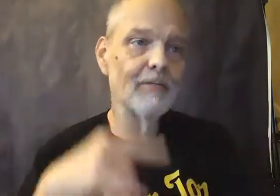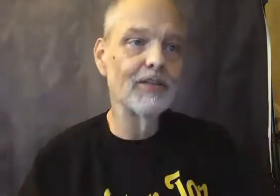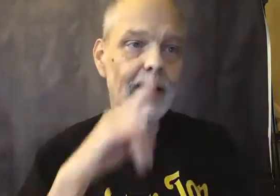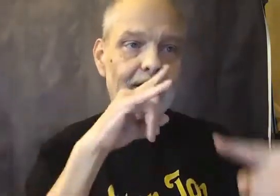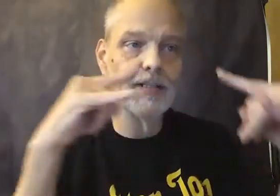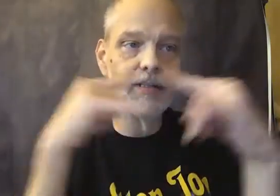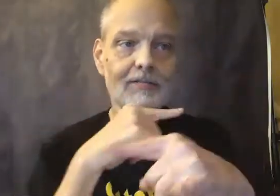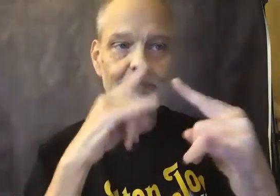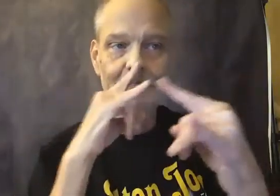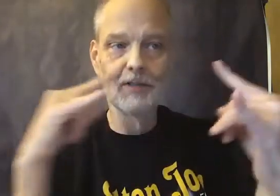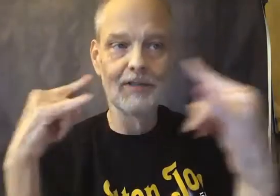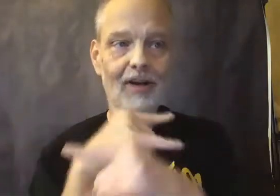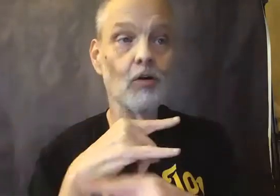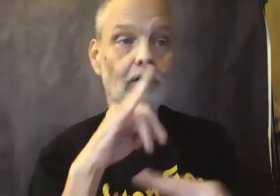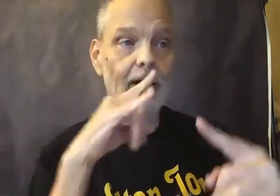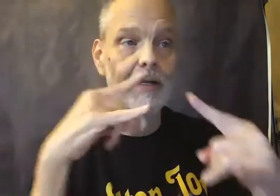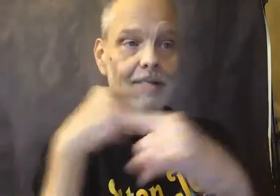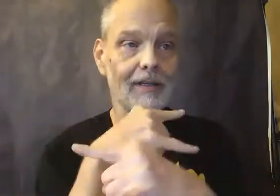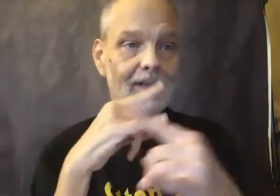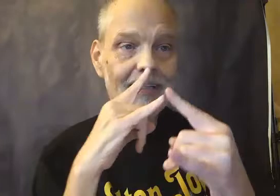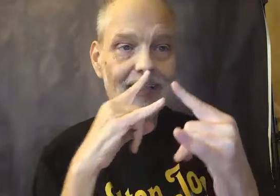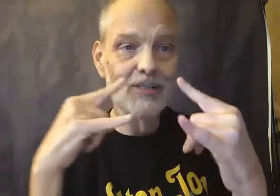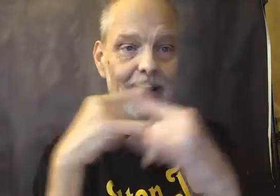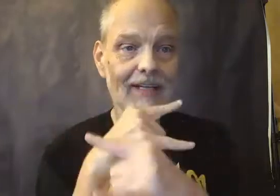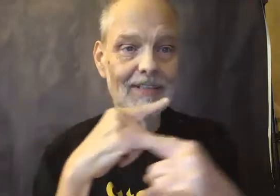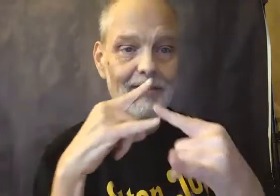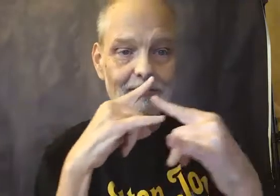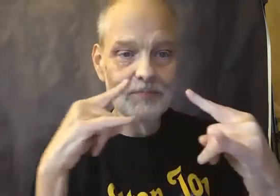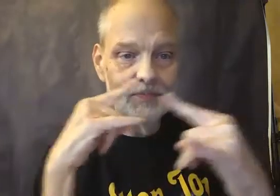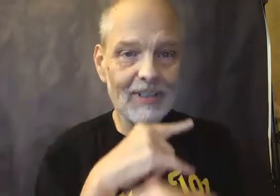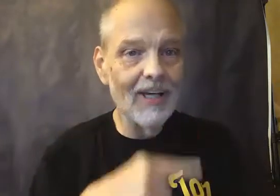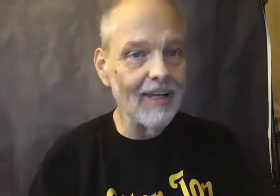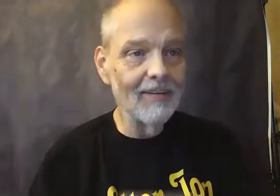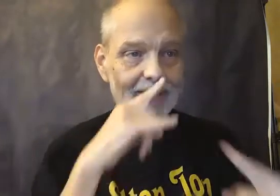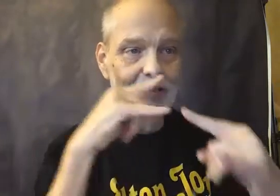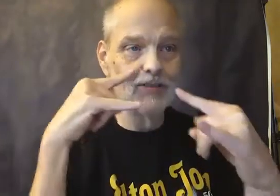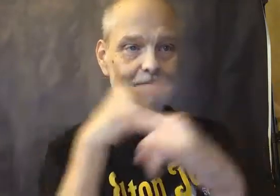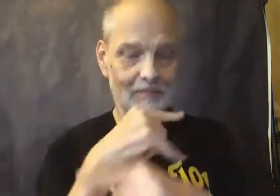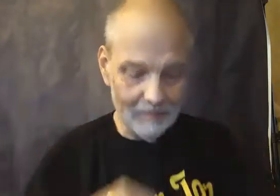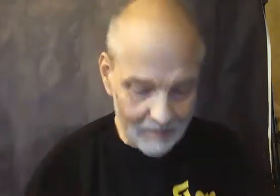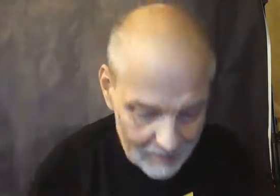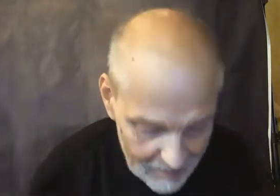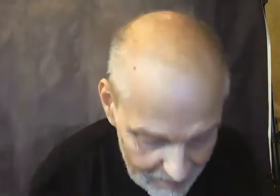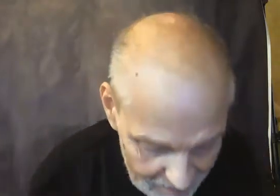for sarcastic or ironic. Sarcastic. I like that song.